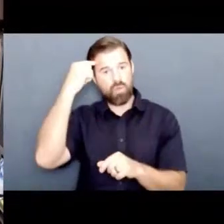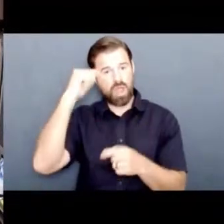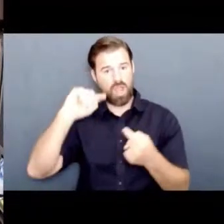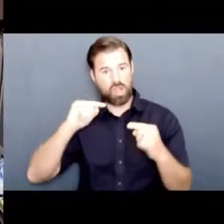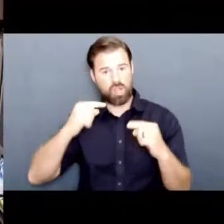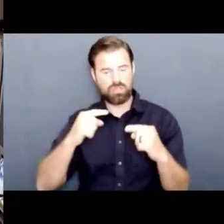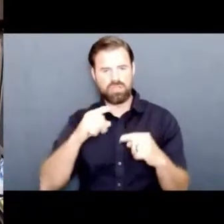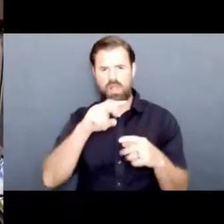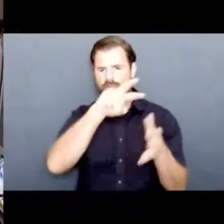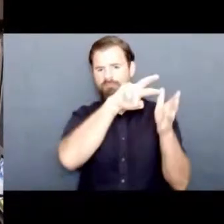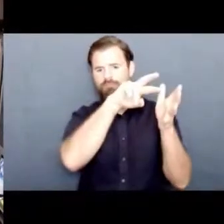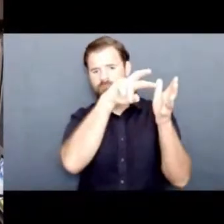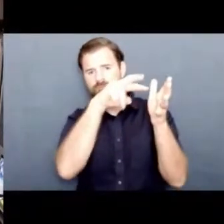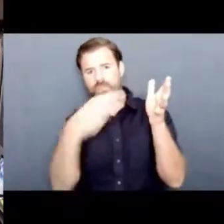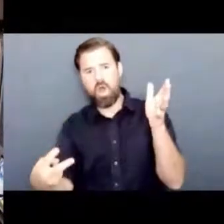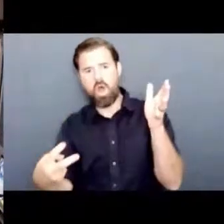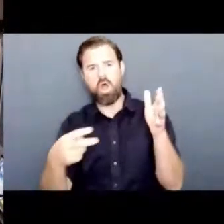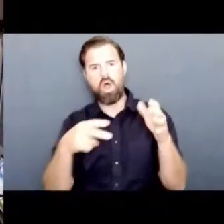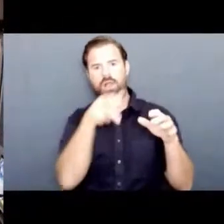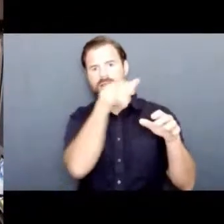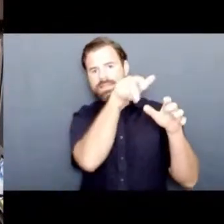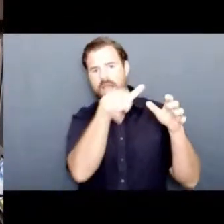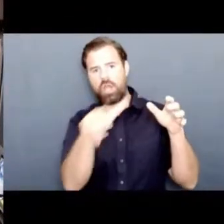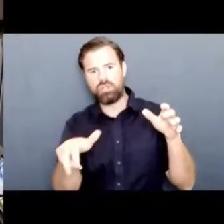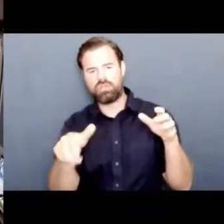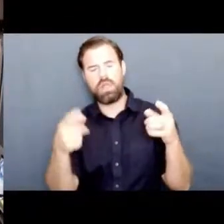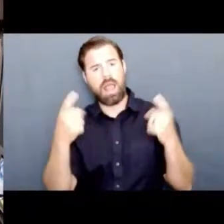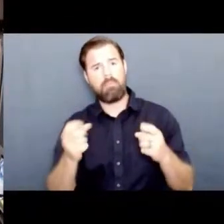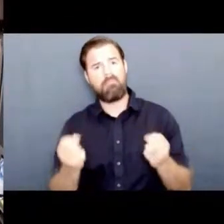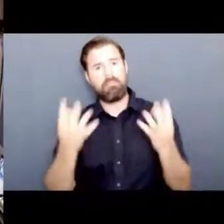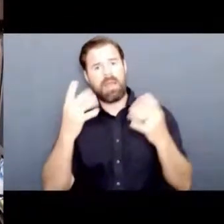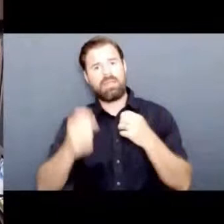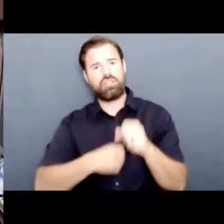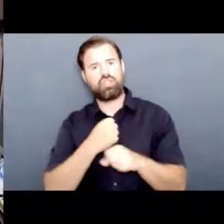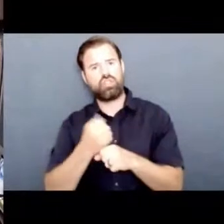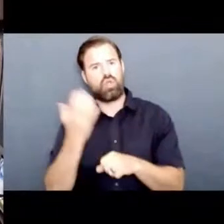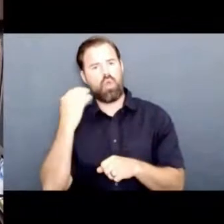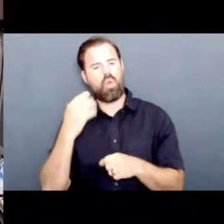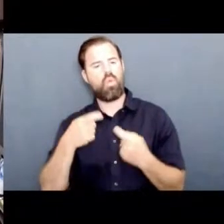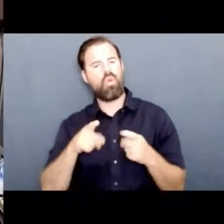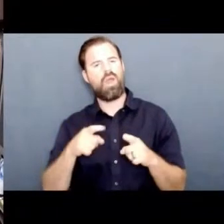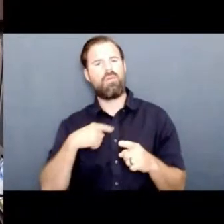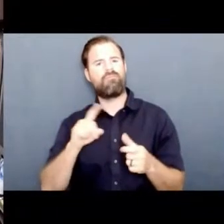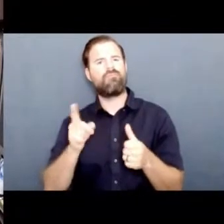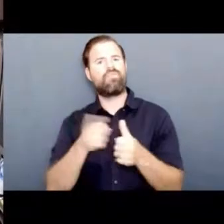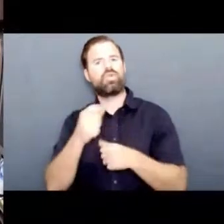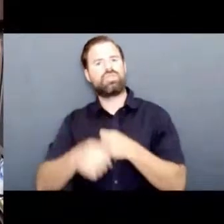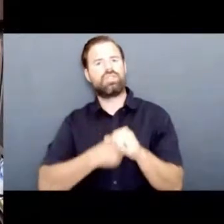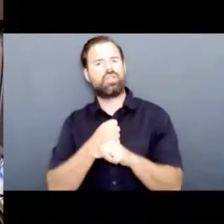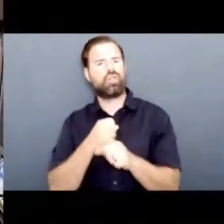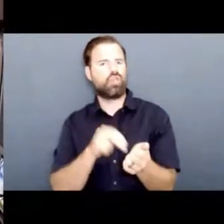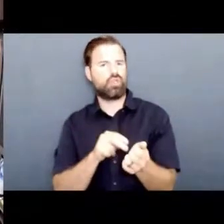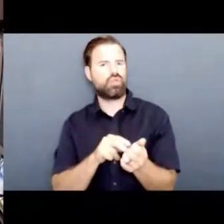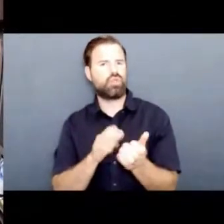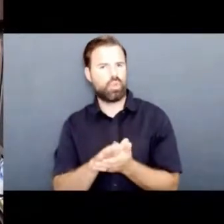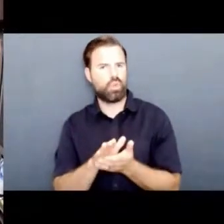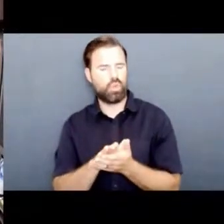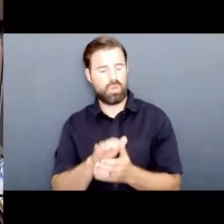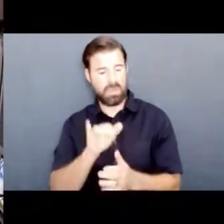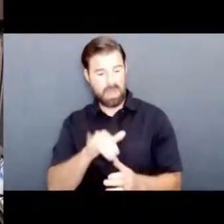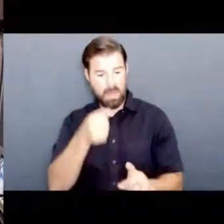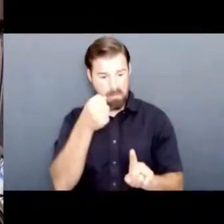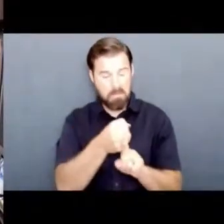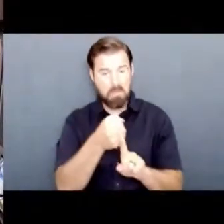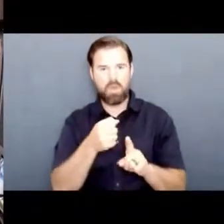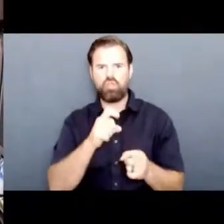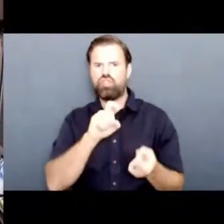of a tragic fall down a flight of stairs. This occurred many years ago when I was completing my first year of nursing school. This event transformed